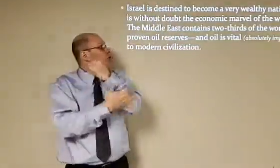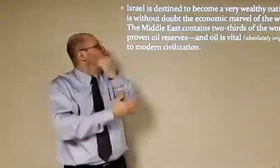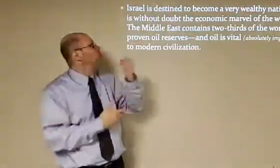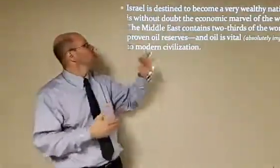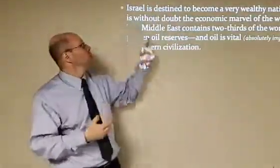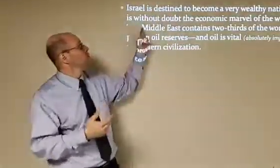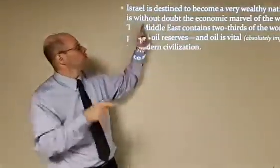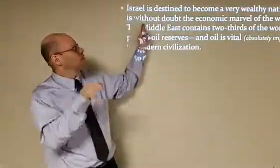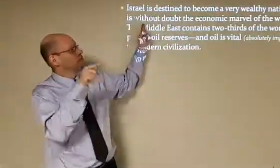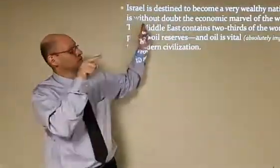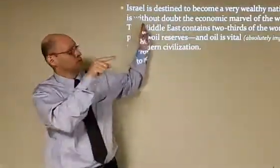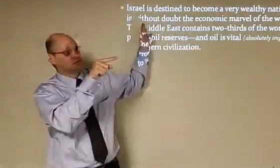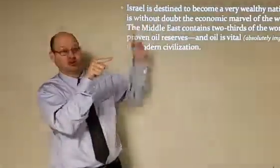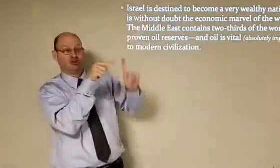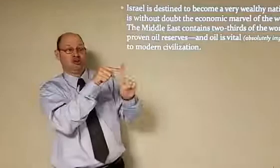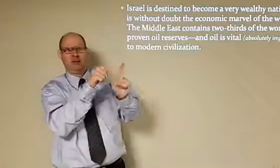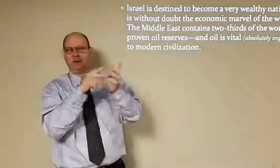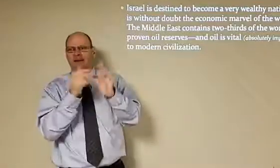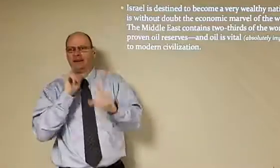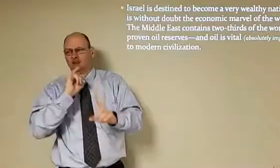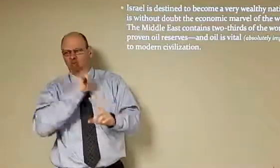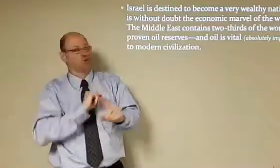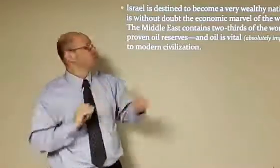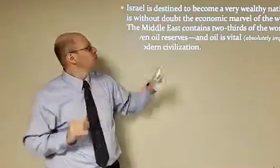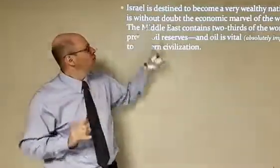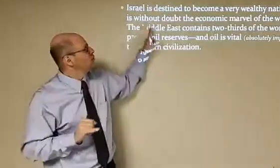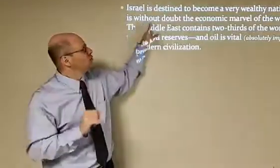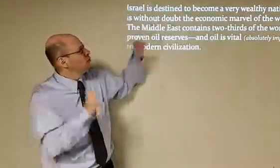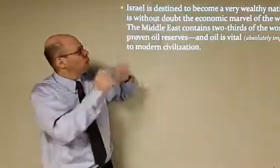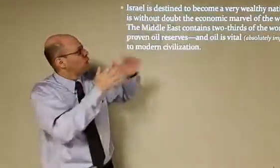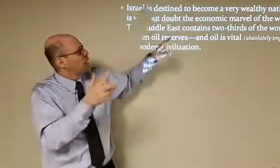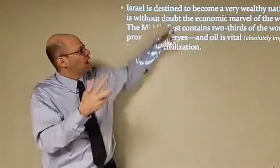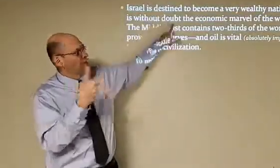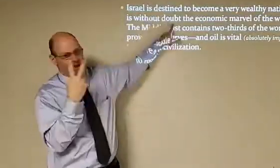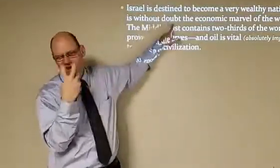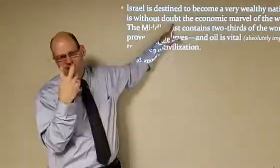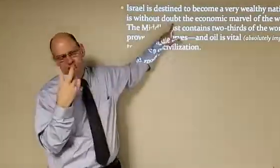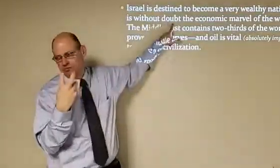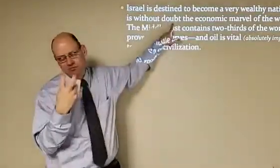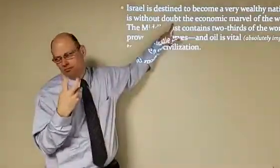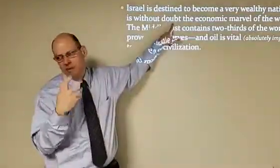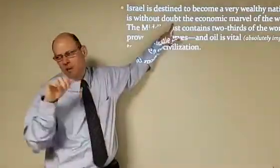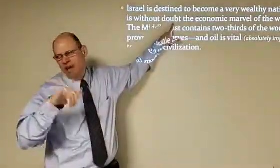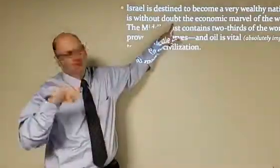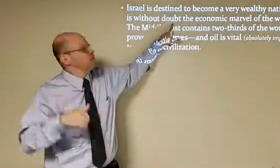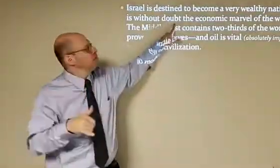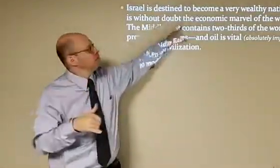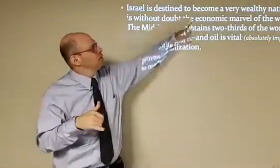nation. She's without a doubt the economic marvel of the world.